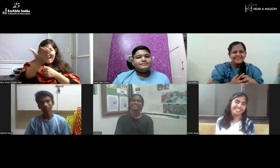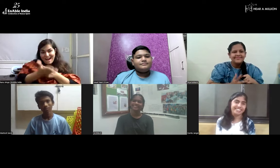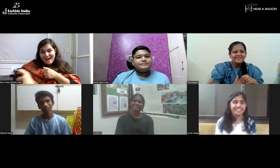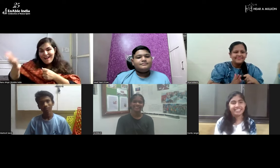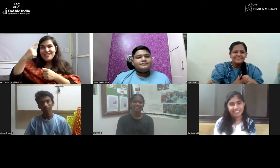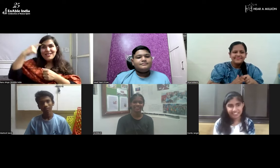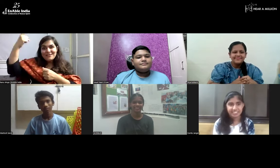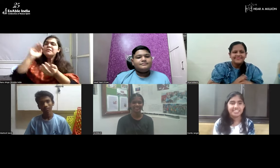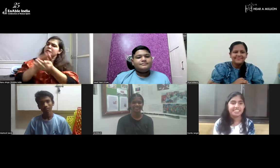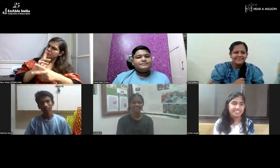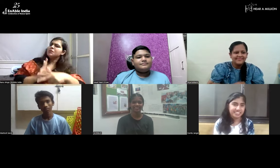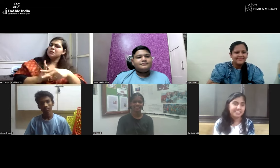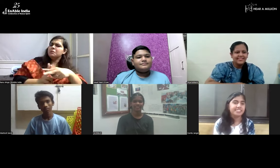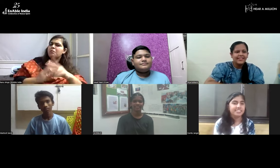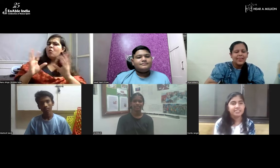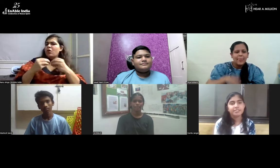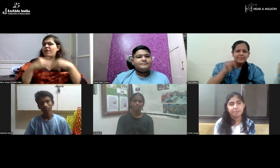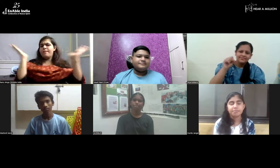the service staff to everyone.